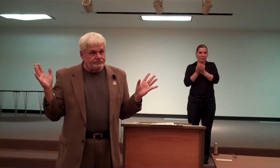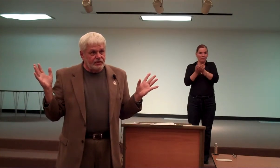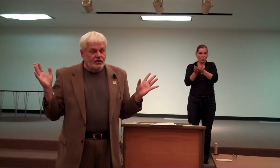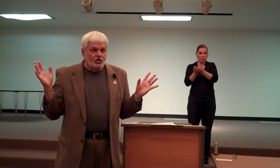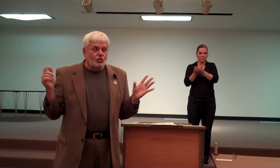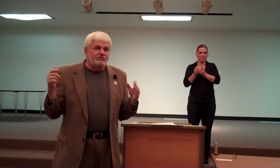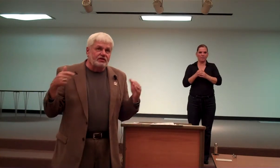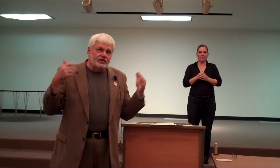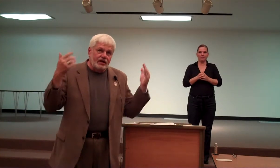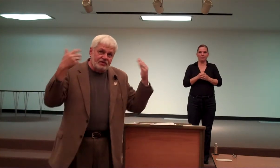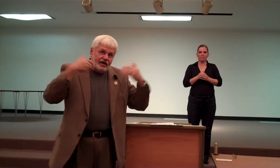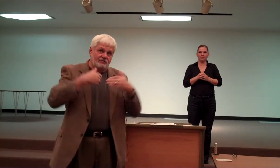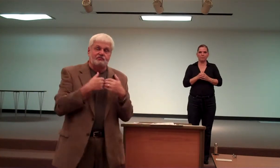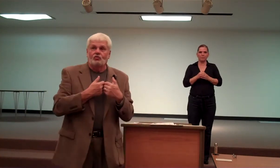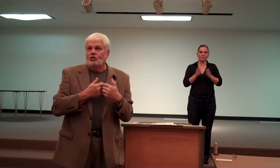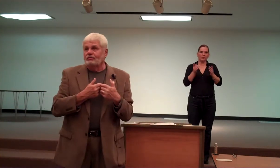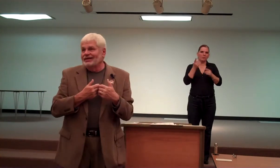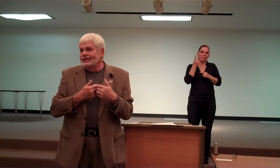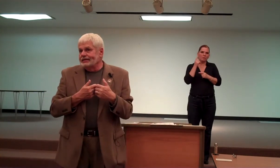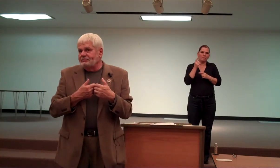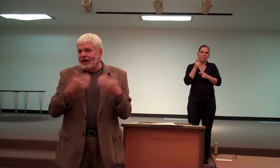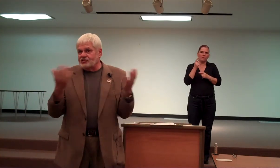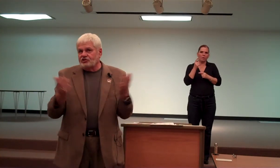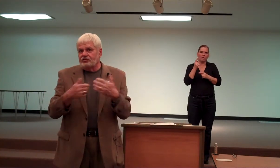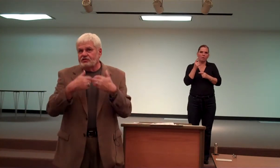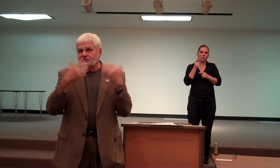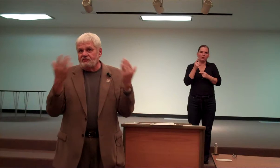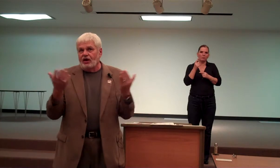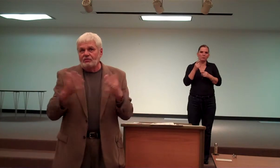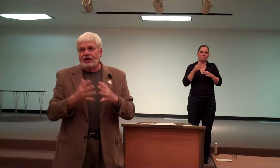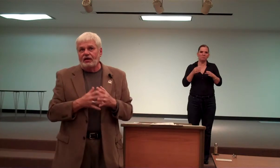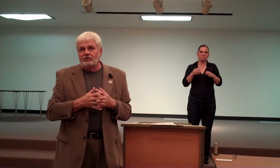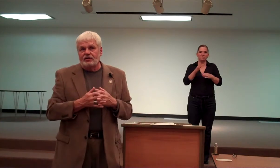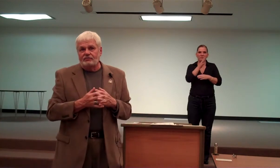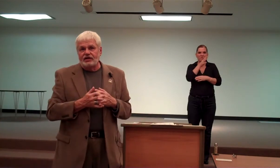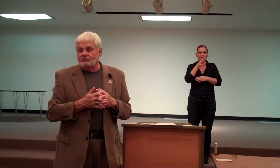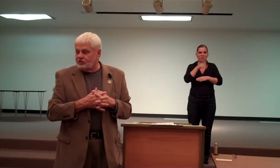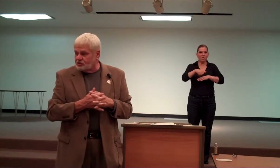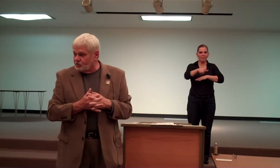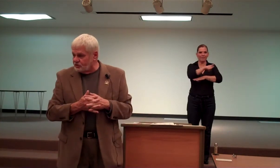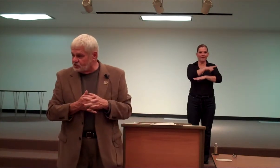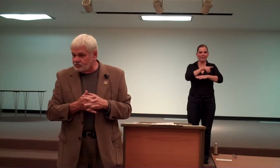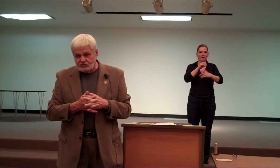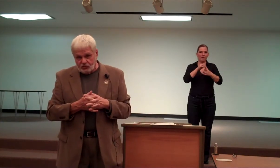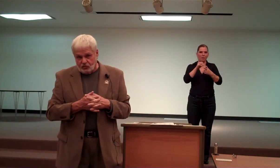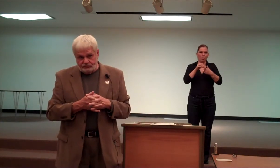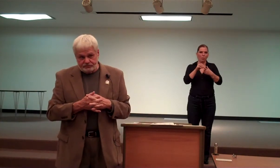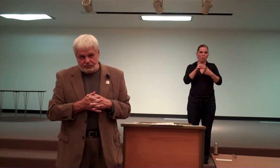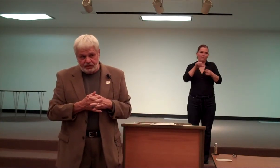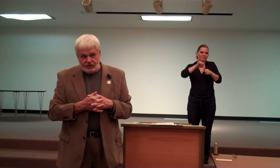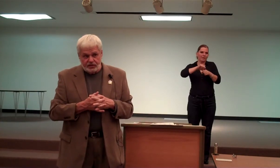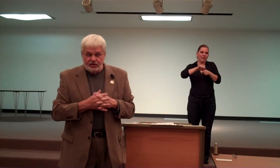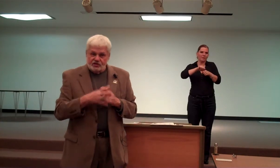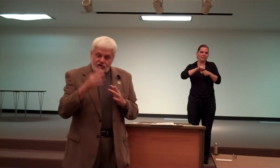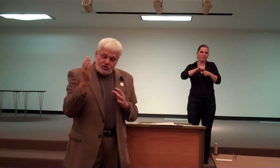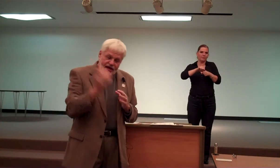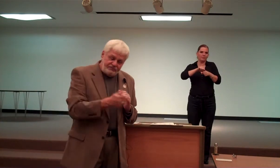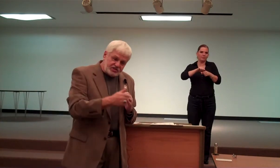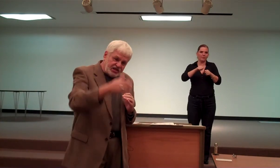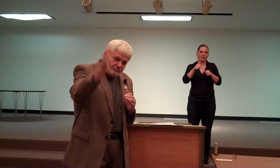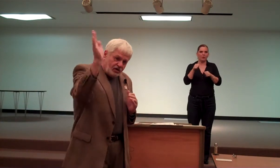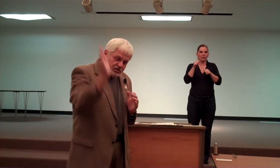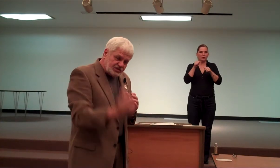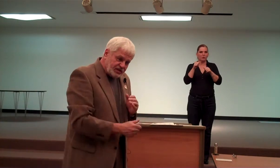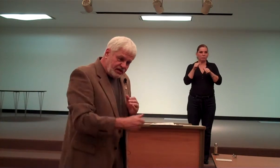Okay? We've either cut them down for pastures and farmland, or cut them down because we use them as fuel. So you